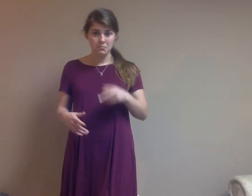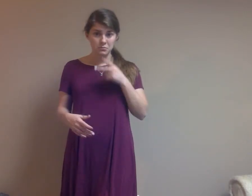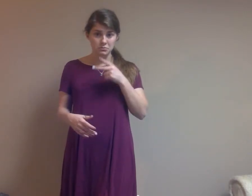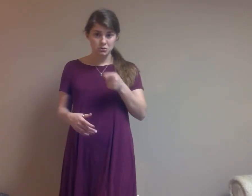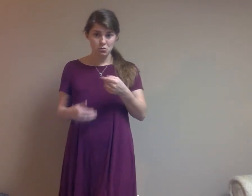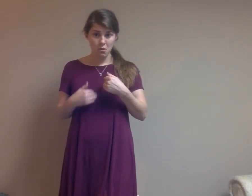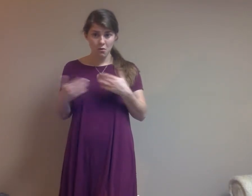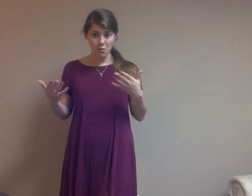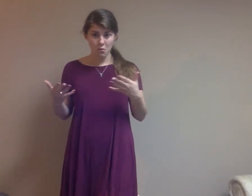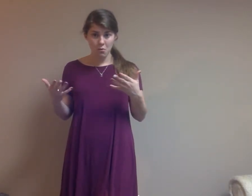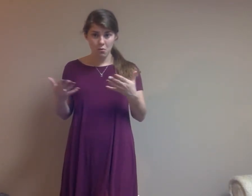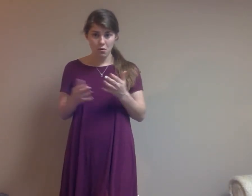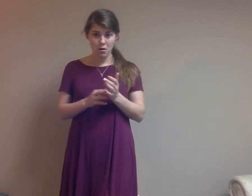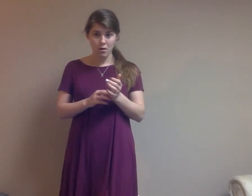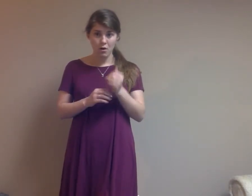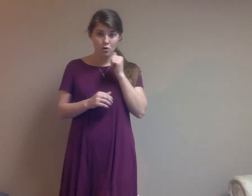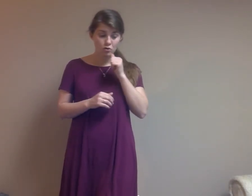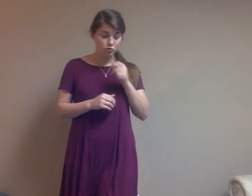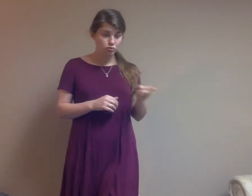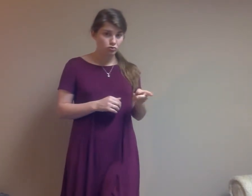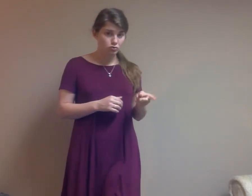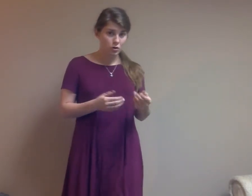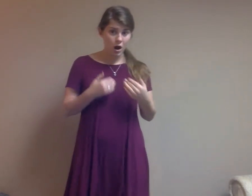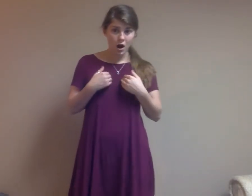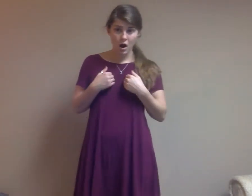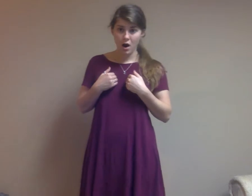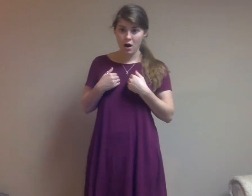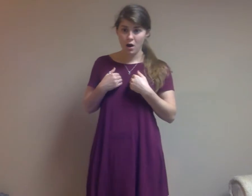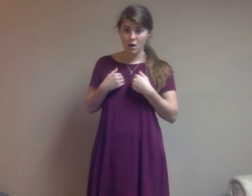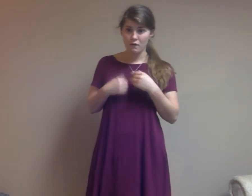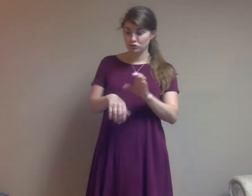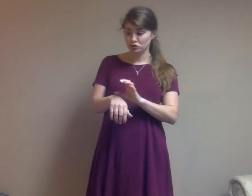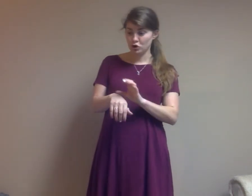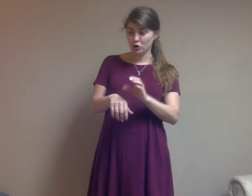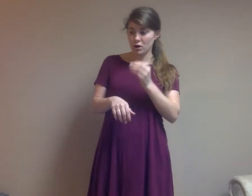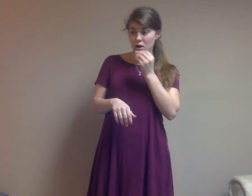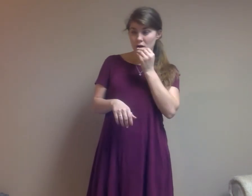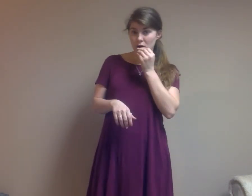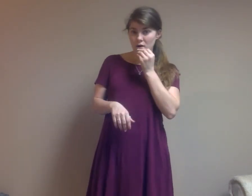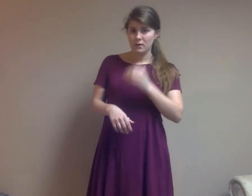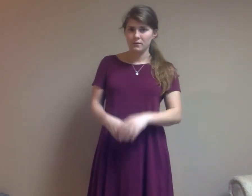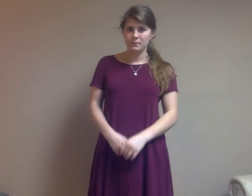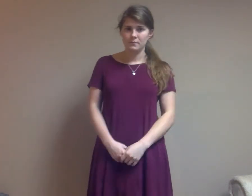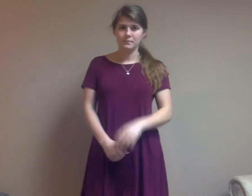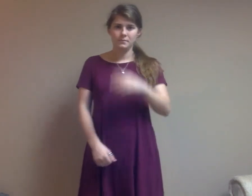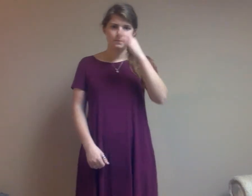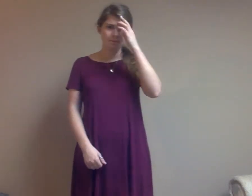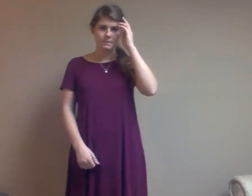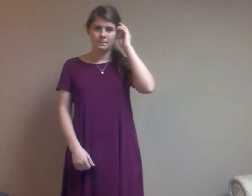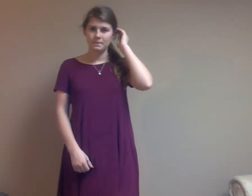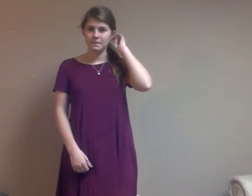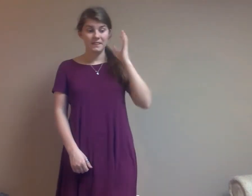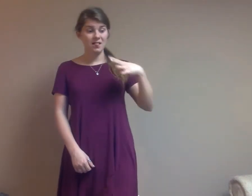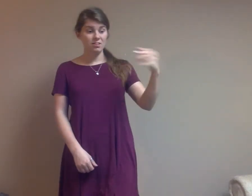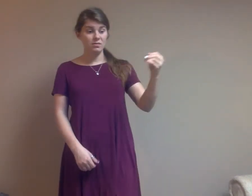Boarders can only leave the grounds for an hour, and their visit is soon over. Bye. Bye.